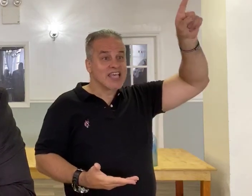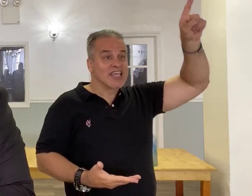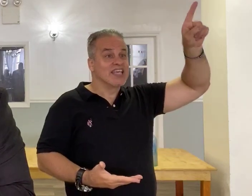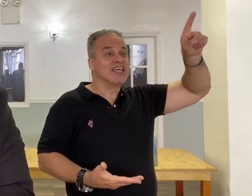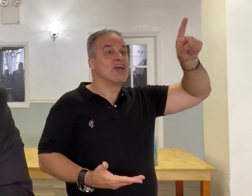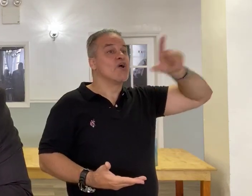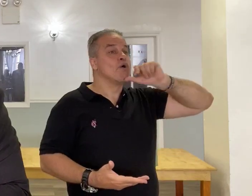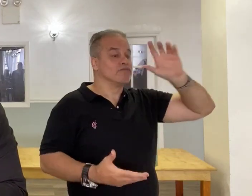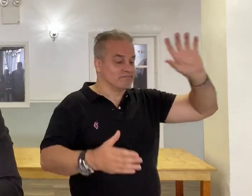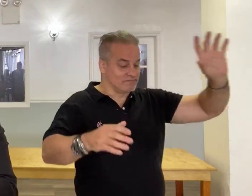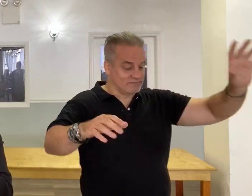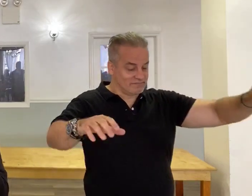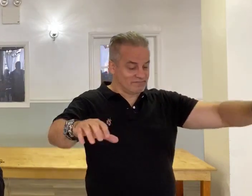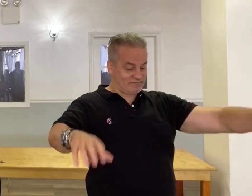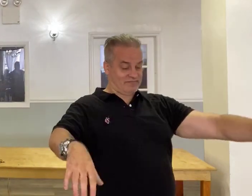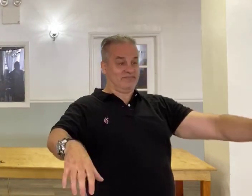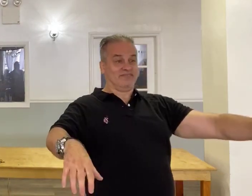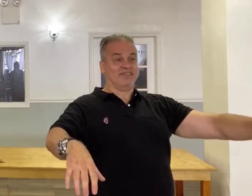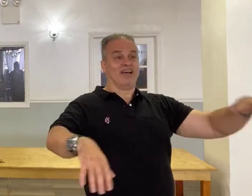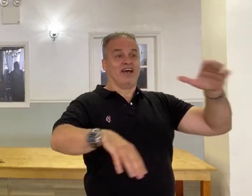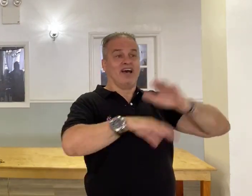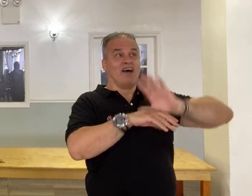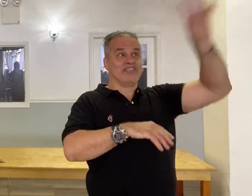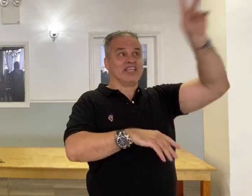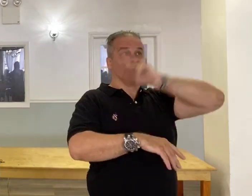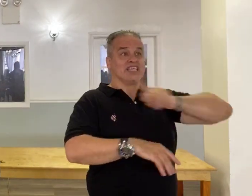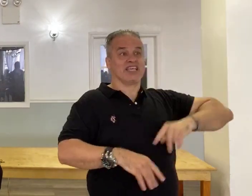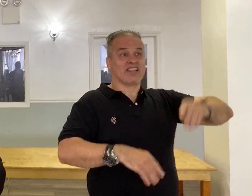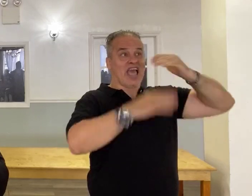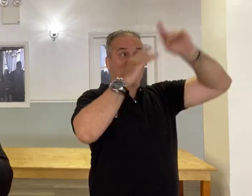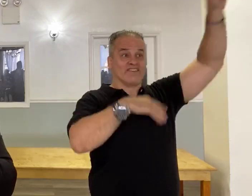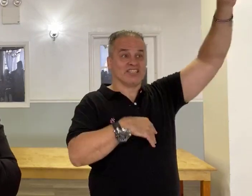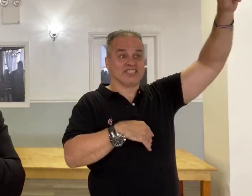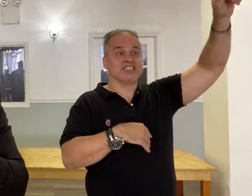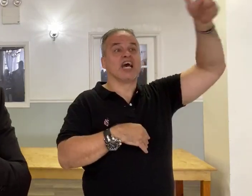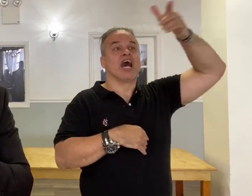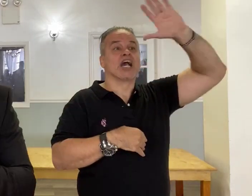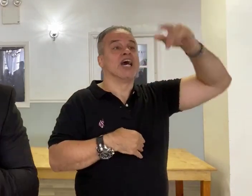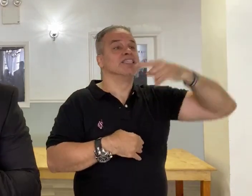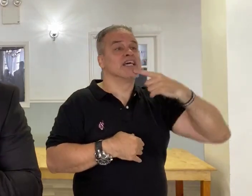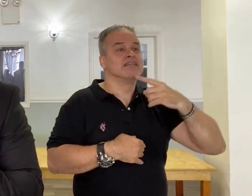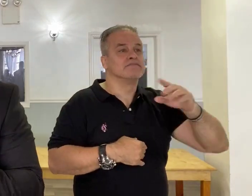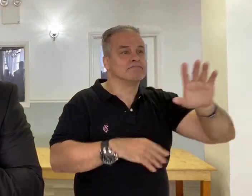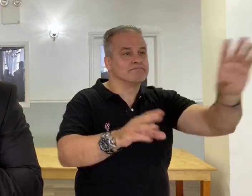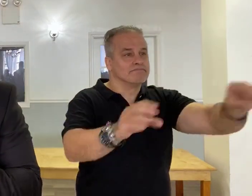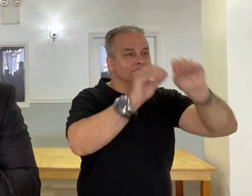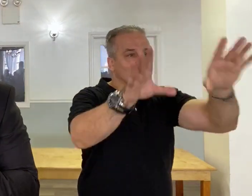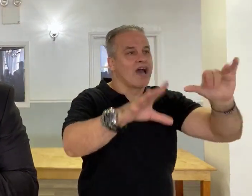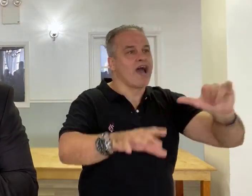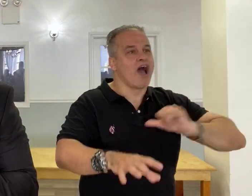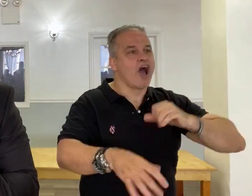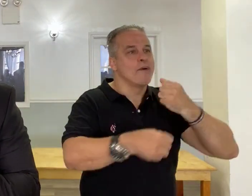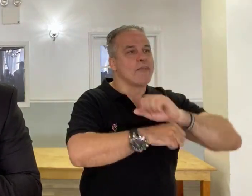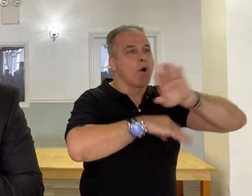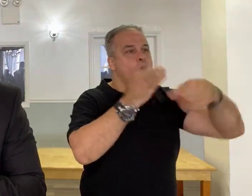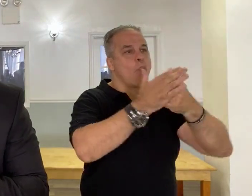behold, I make all things new. Behold, I make all things new. Listen to me. In this life, you're going to say goodbye